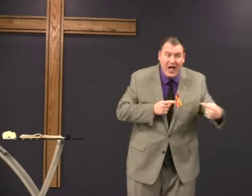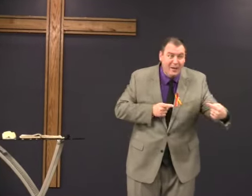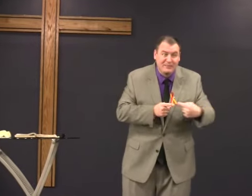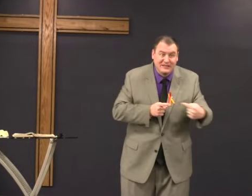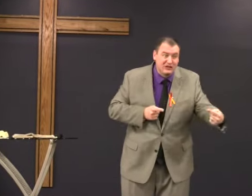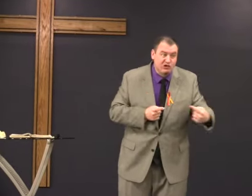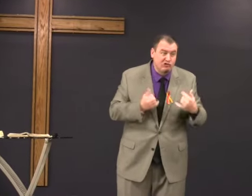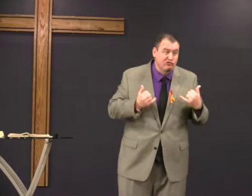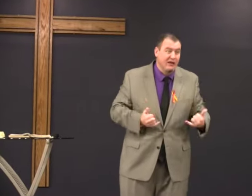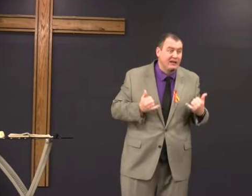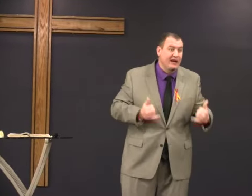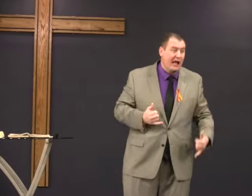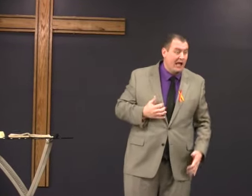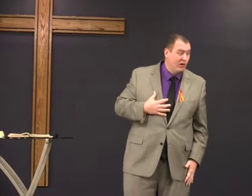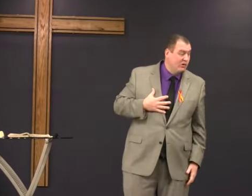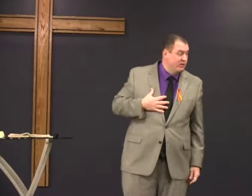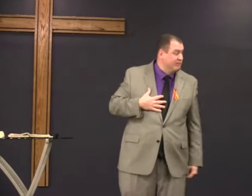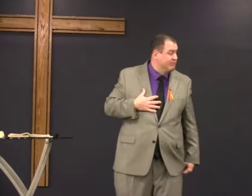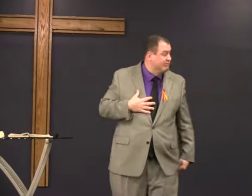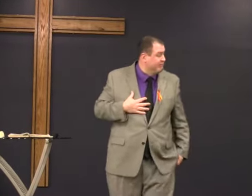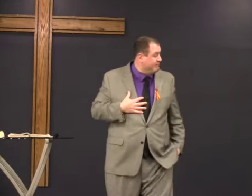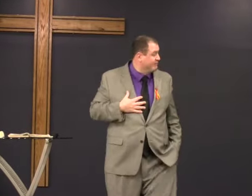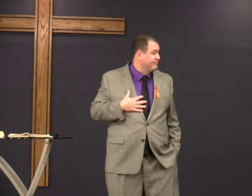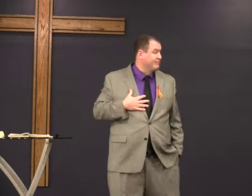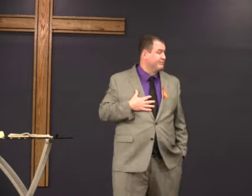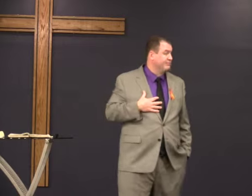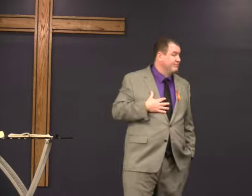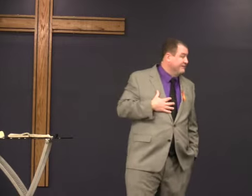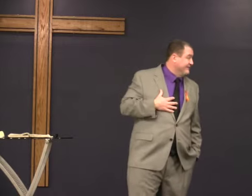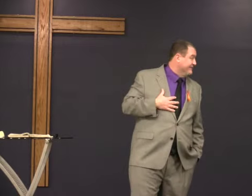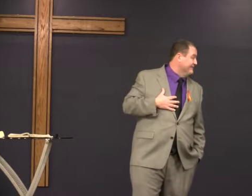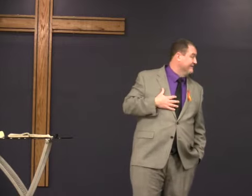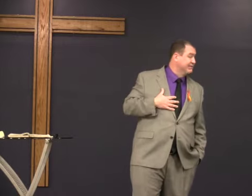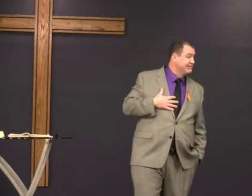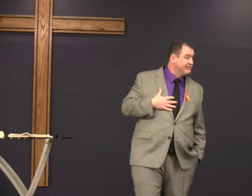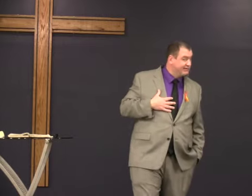If you have no opposition in your life, no enemies,